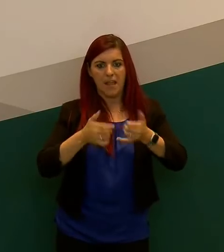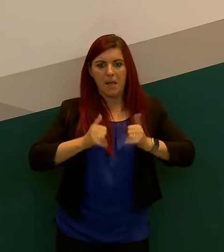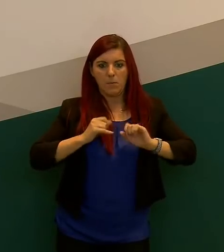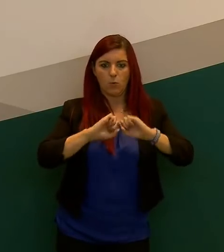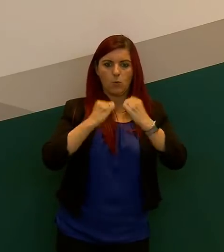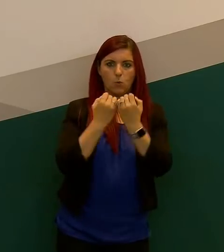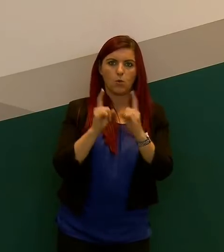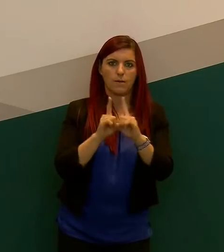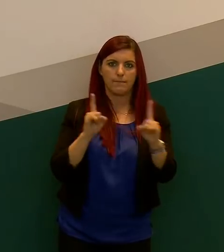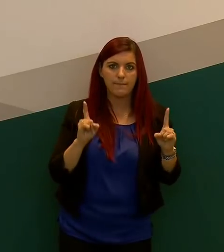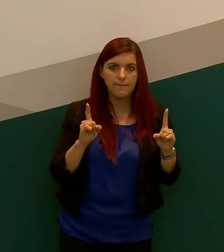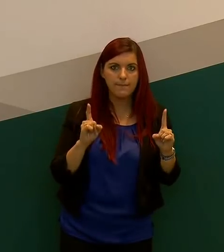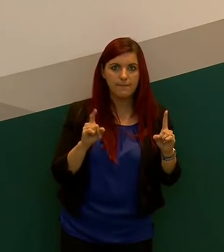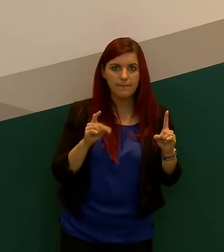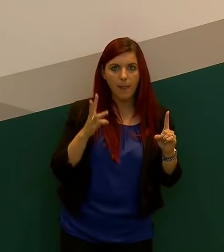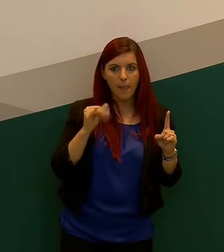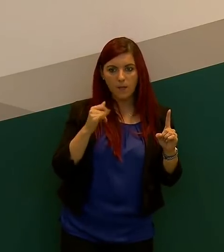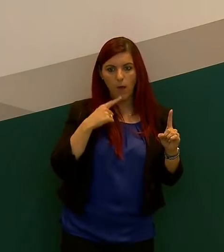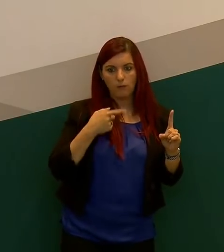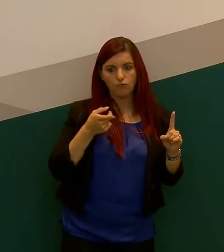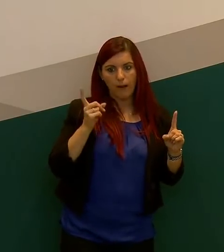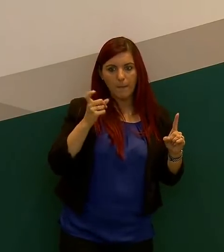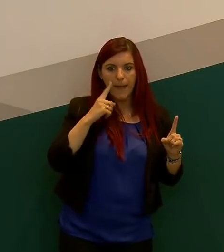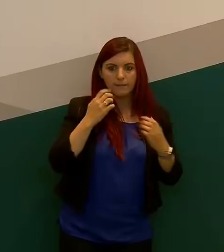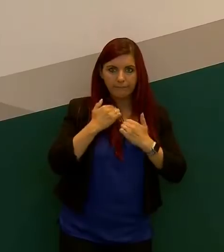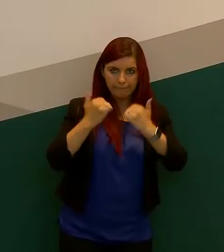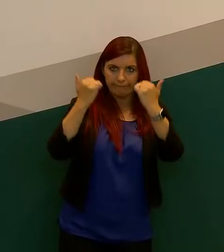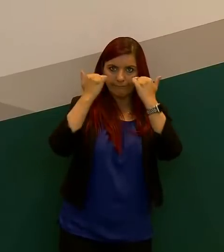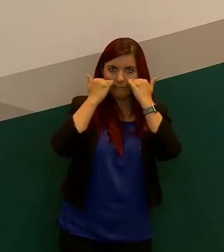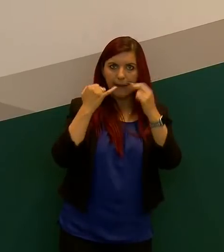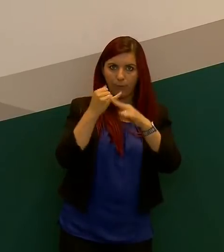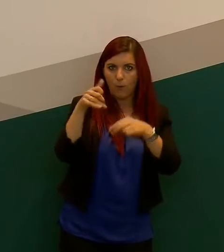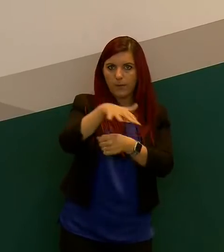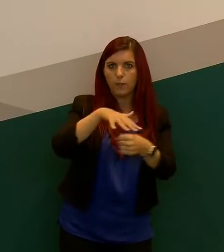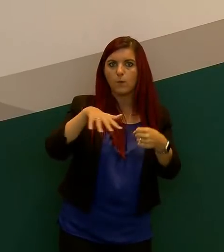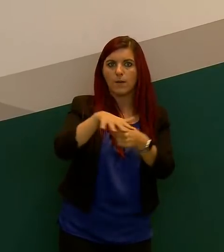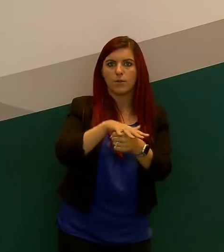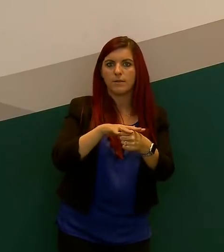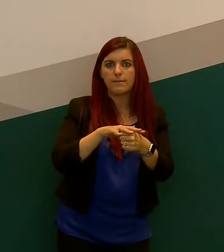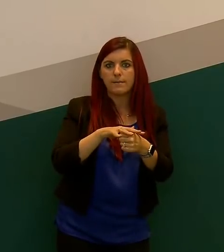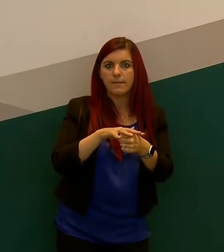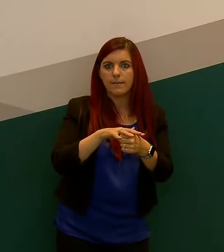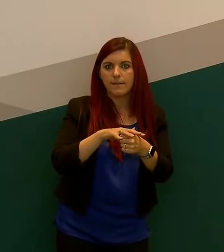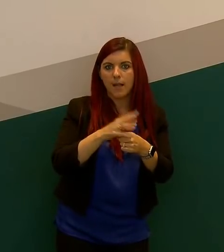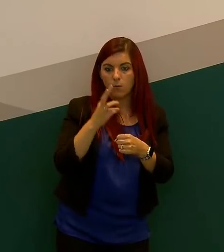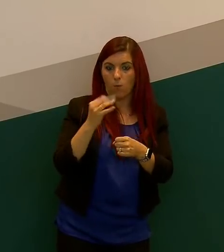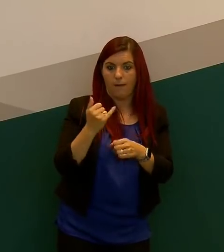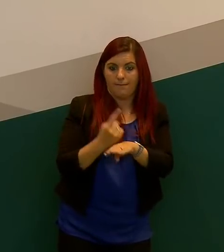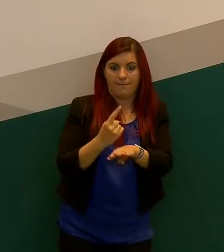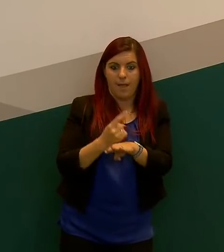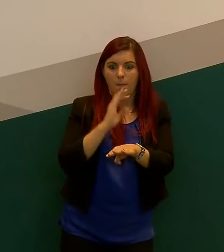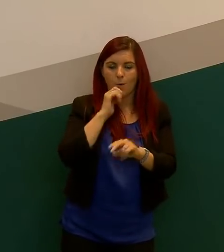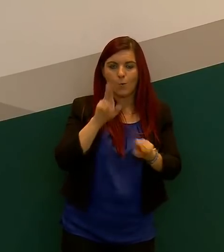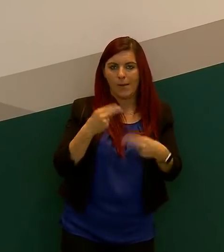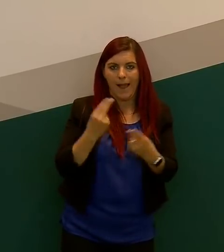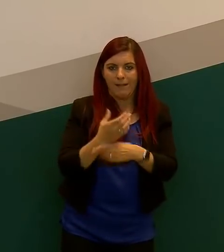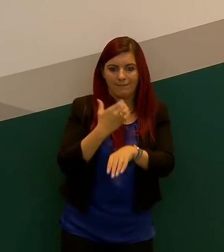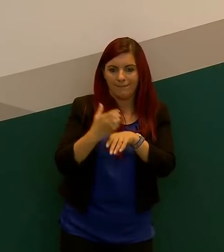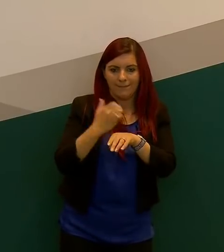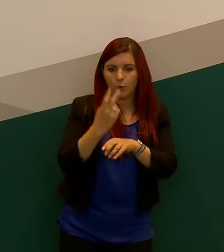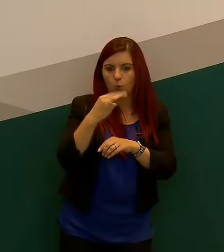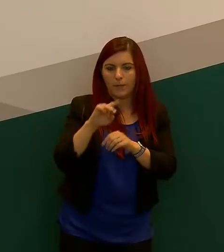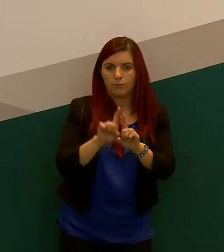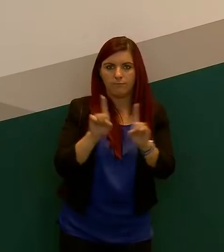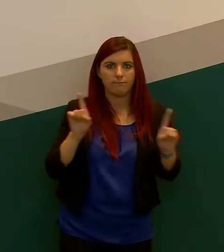circumstances in which it's not always possible to maintain that 2 metre physical distance. And that's the reason we recommend people wear face